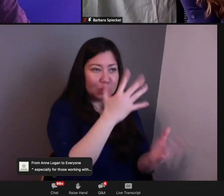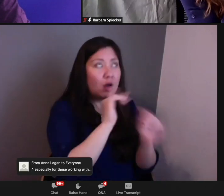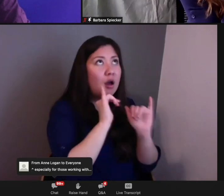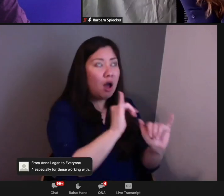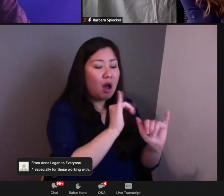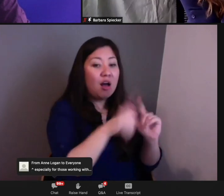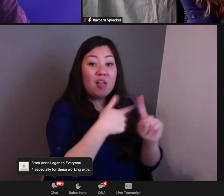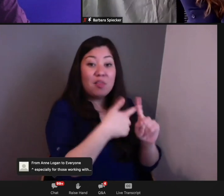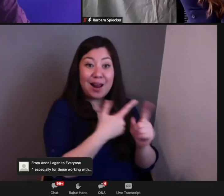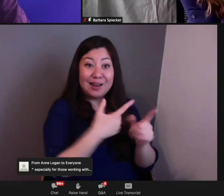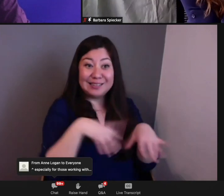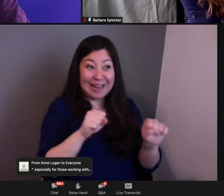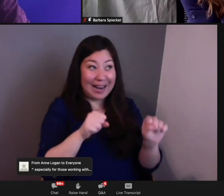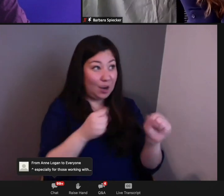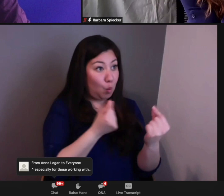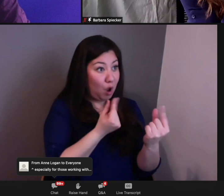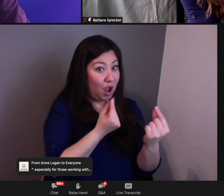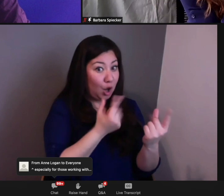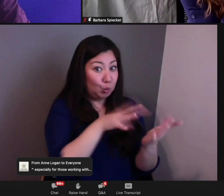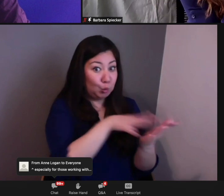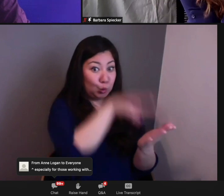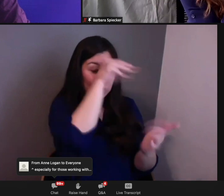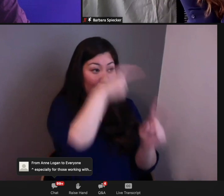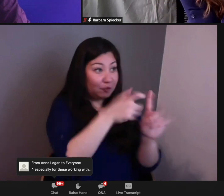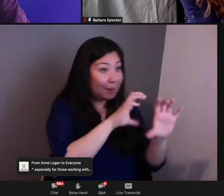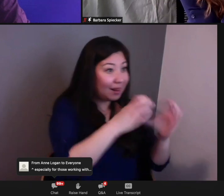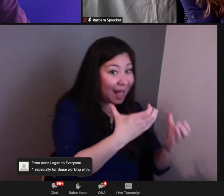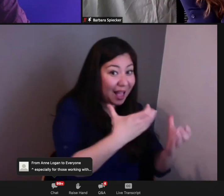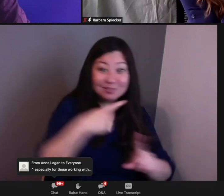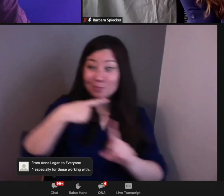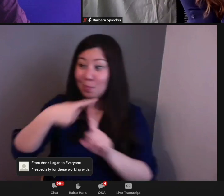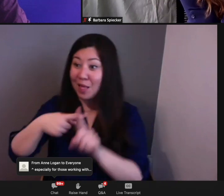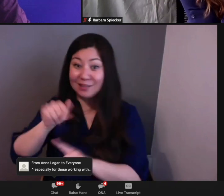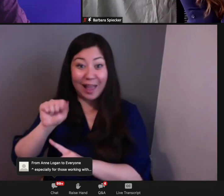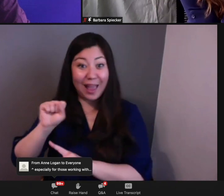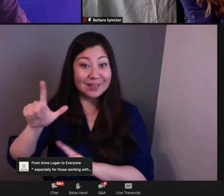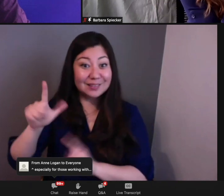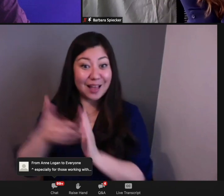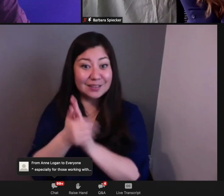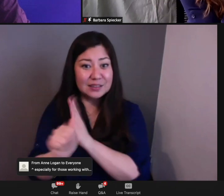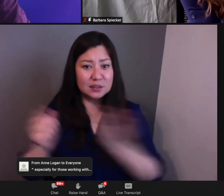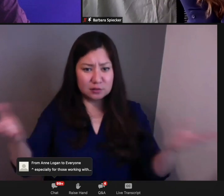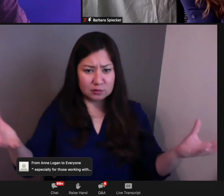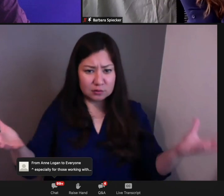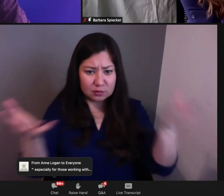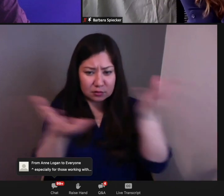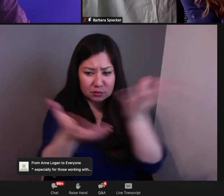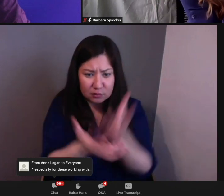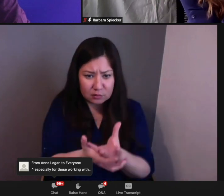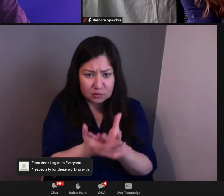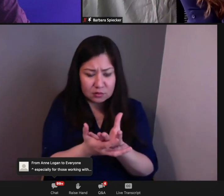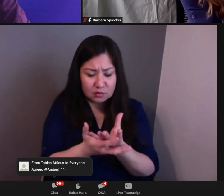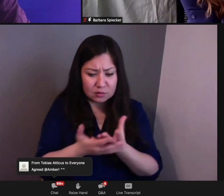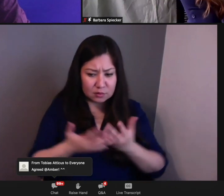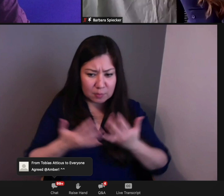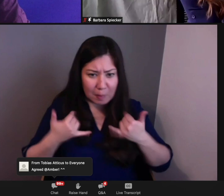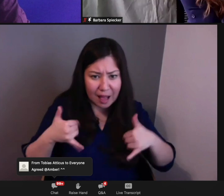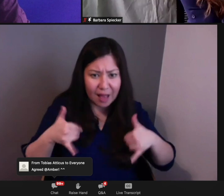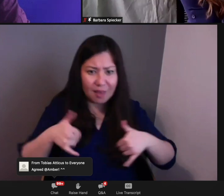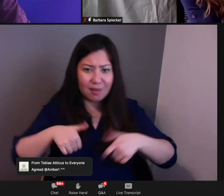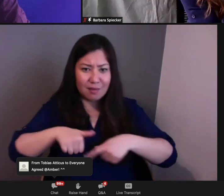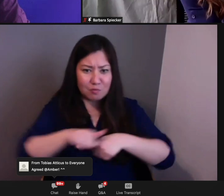That is a great question. And I'm always a strong advocate that whoever is